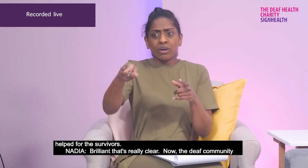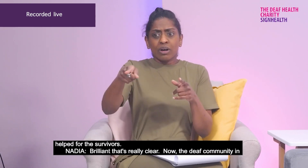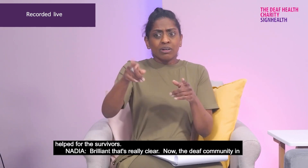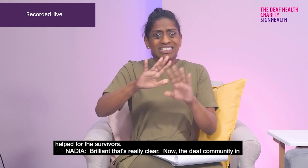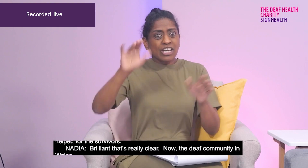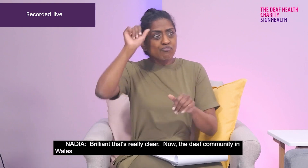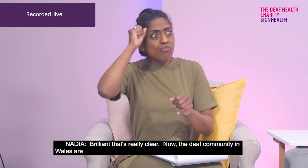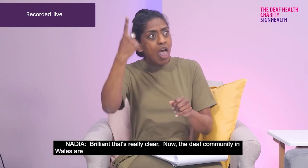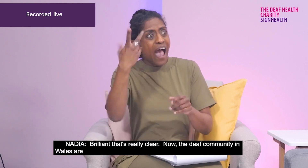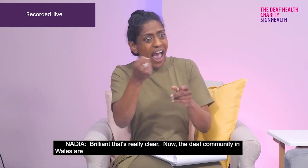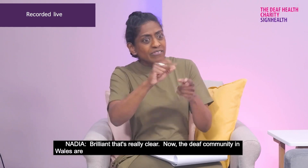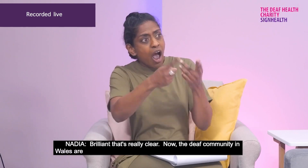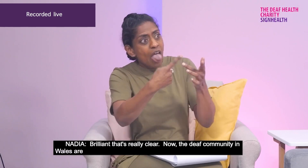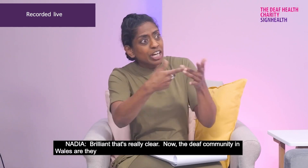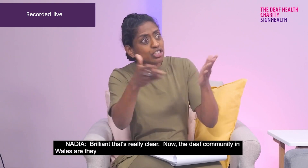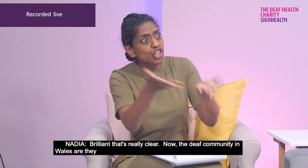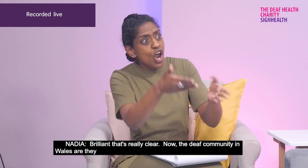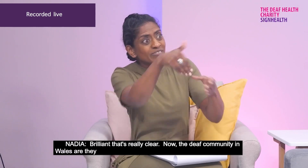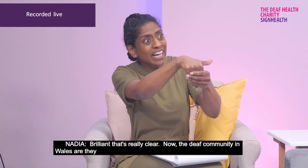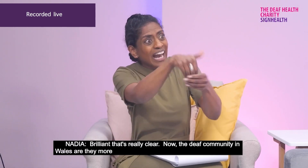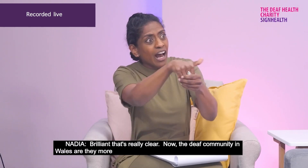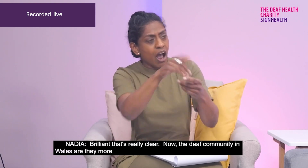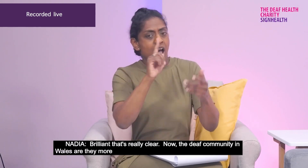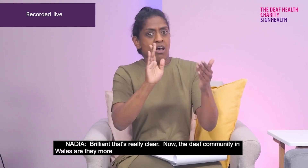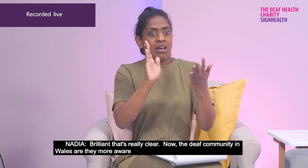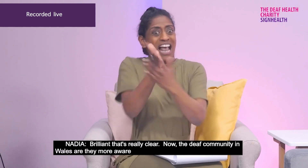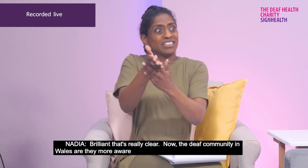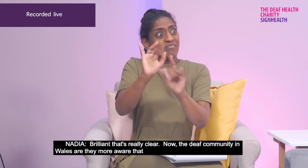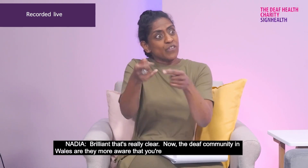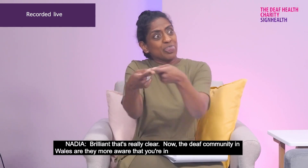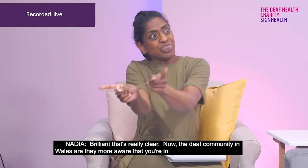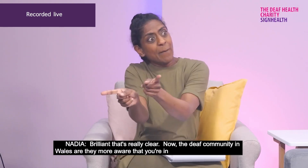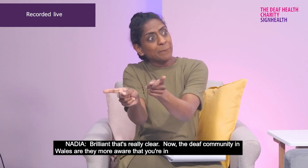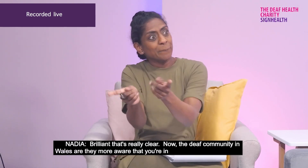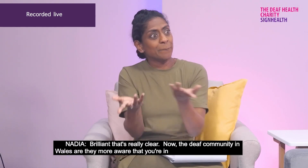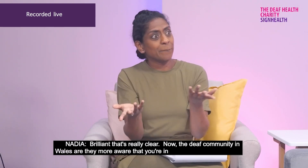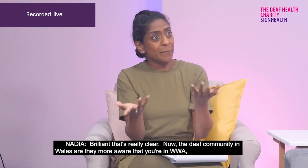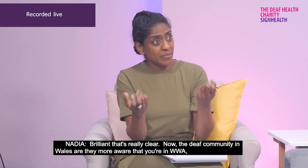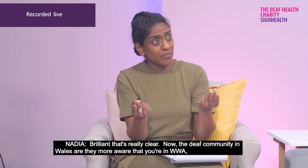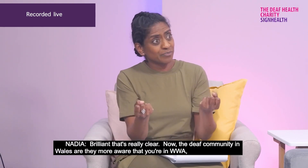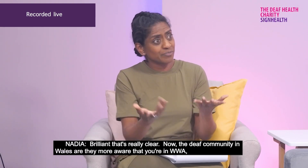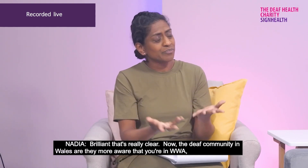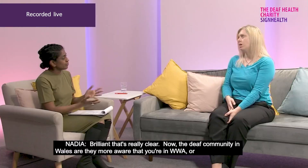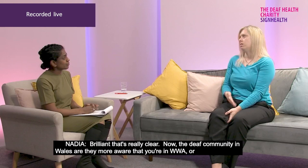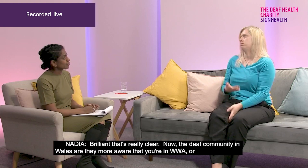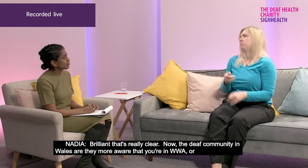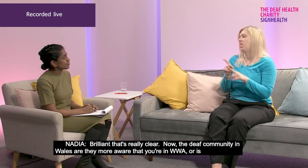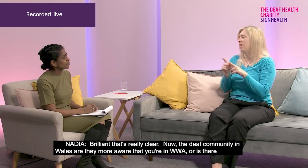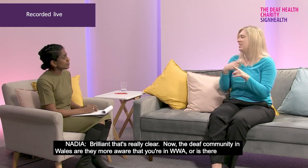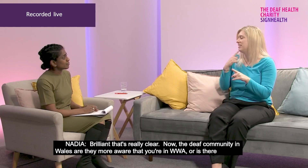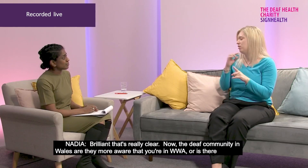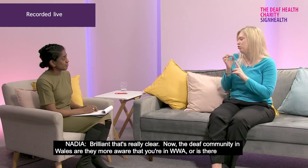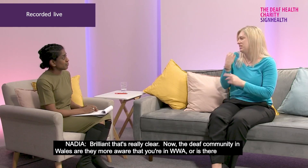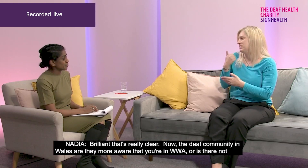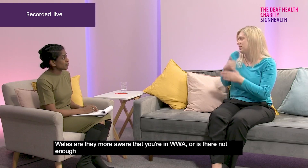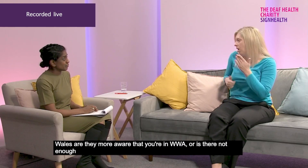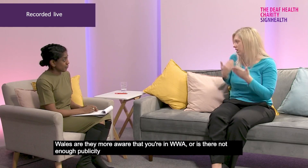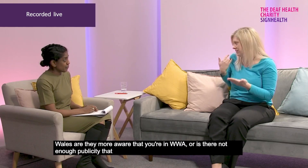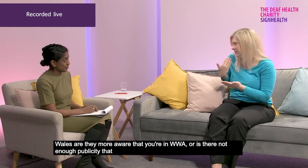they more aware that you're in WWA, or do you feel that there's not enough publicity out there that deaf community realise there are